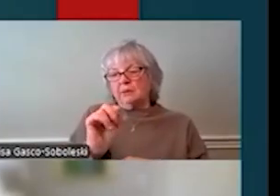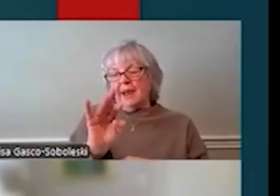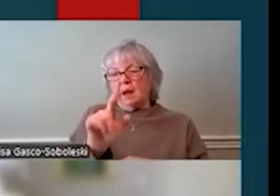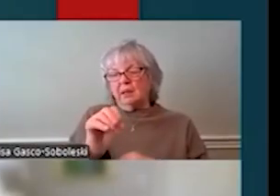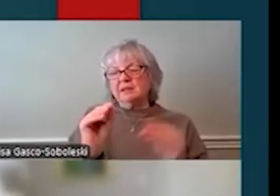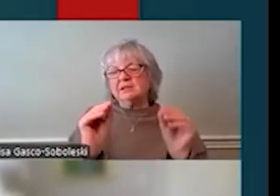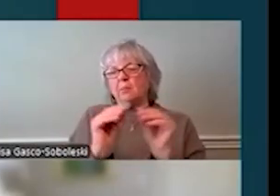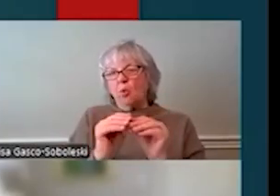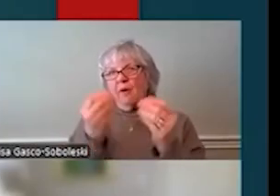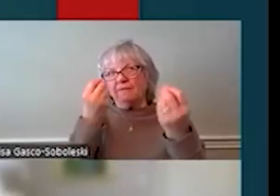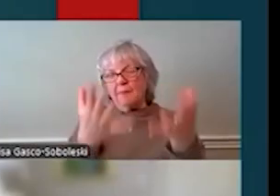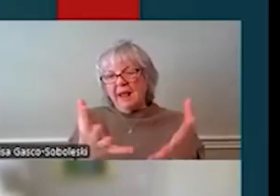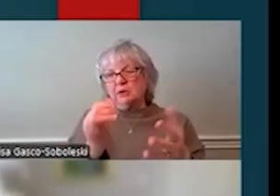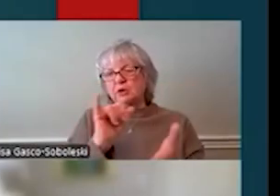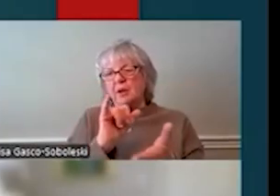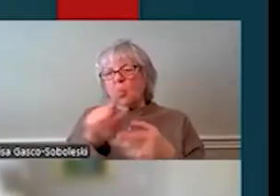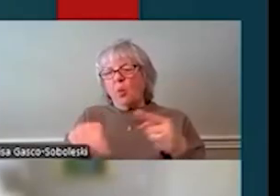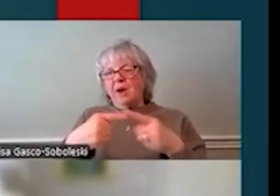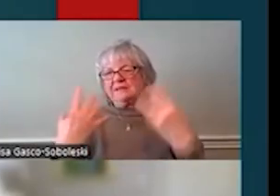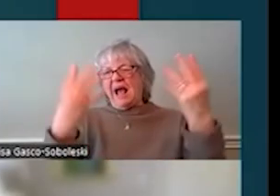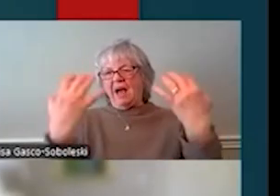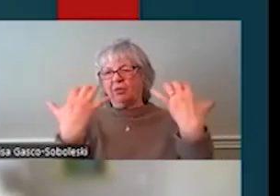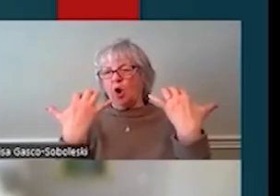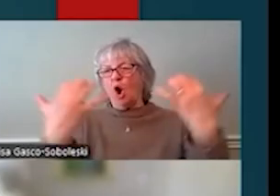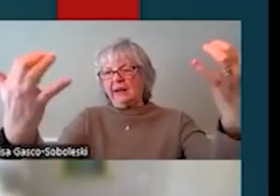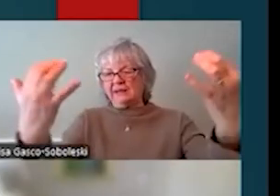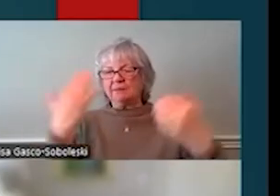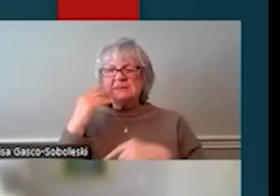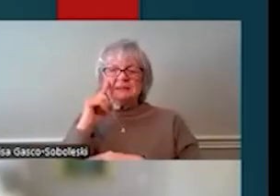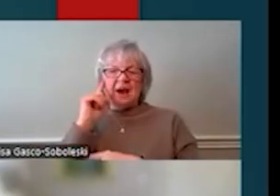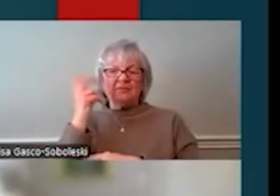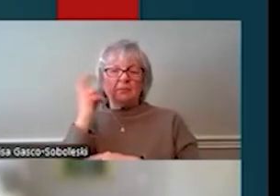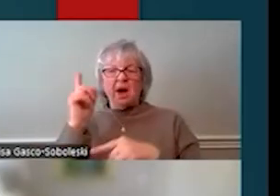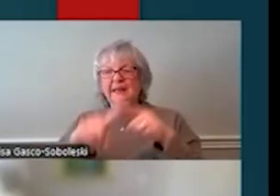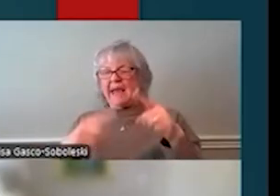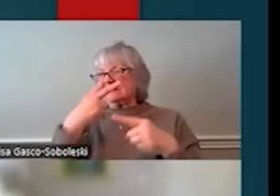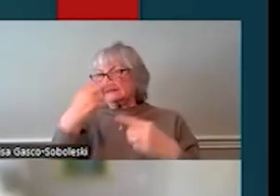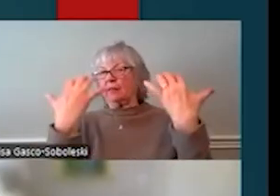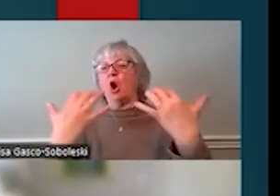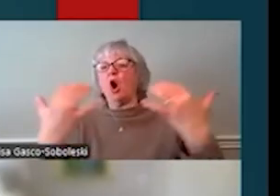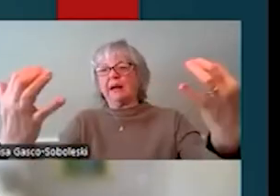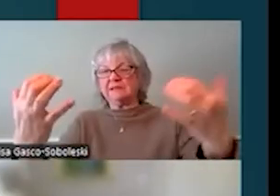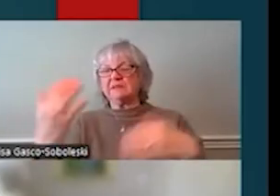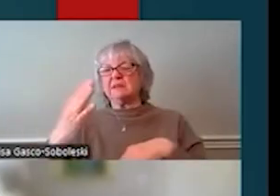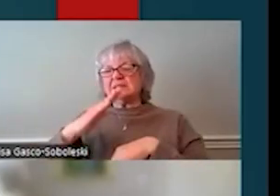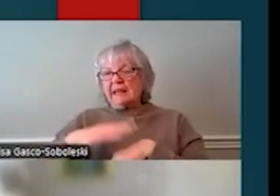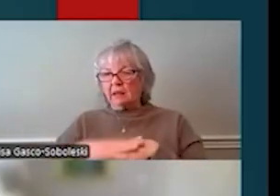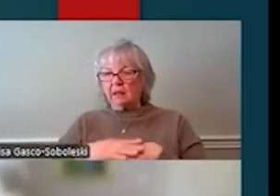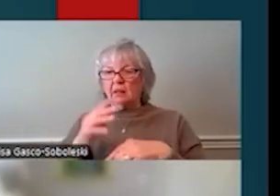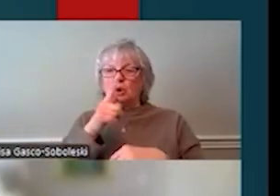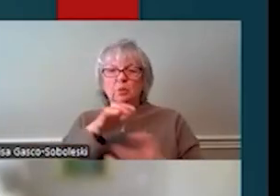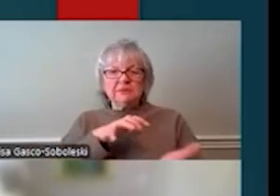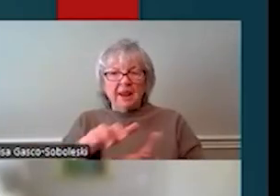sign. And there are 2 different methods. Pro-tactile communication has more information about what's